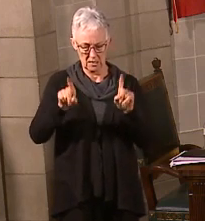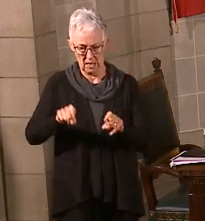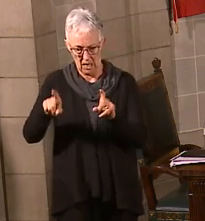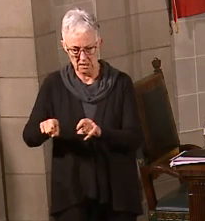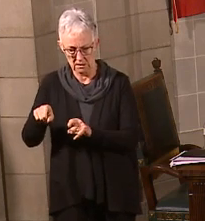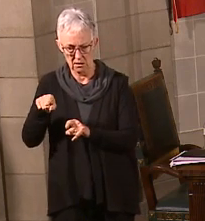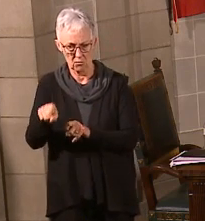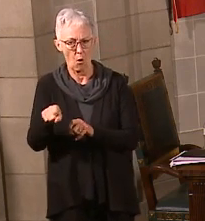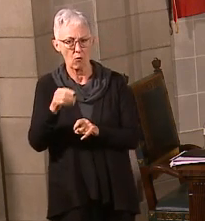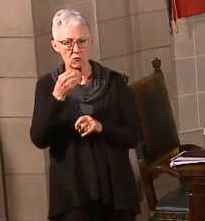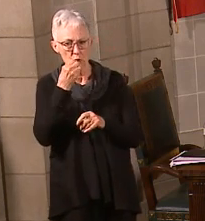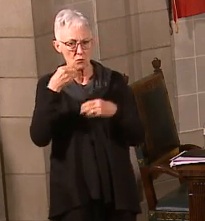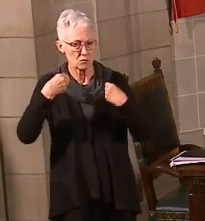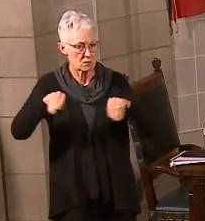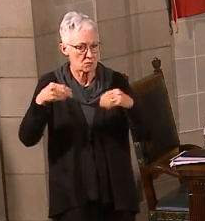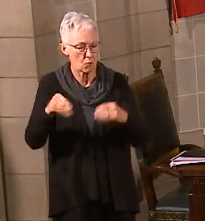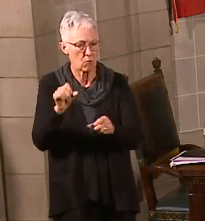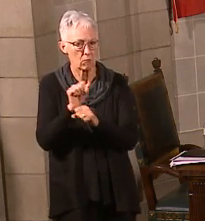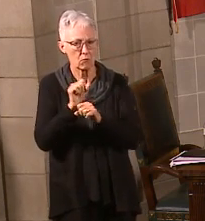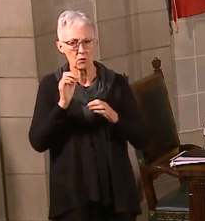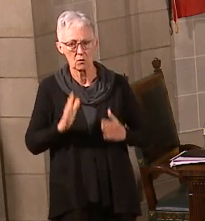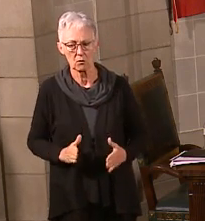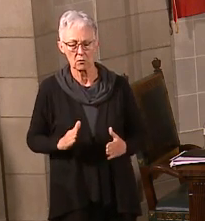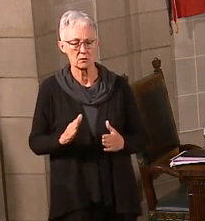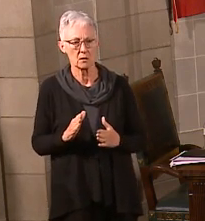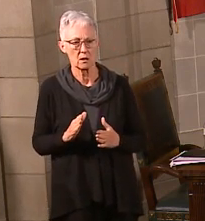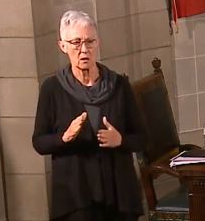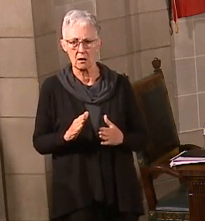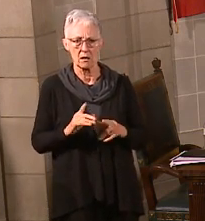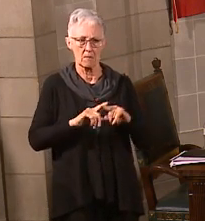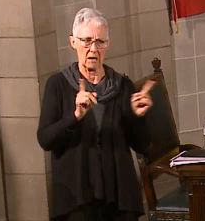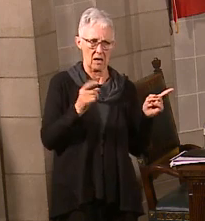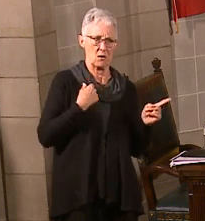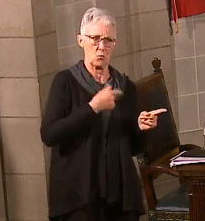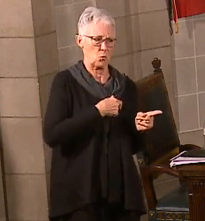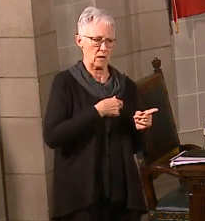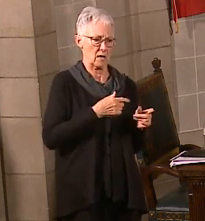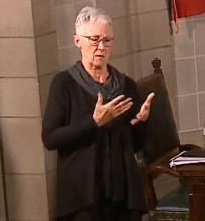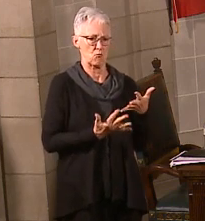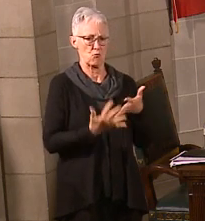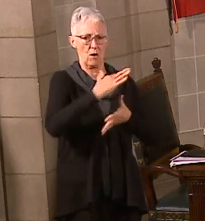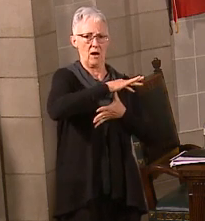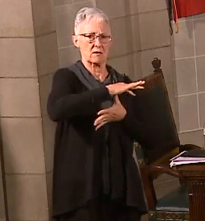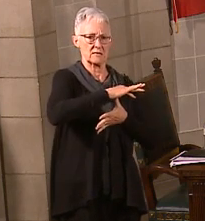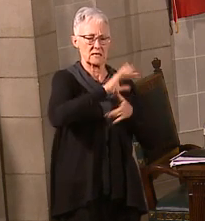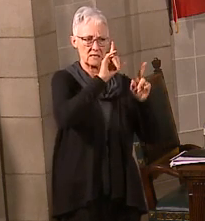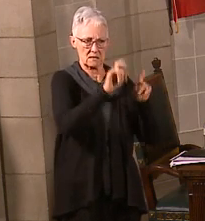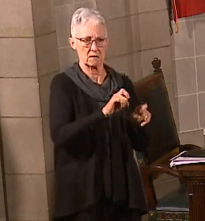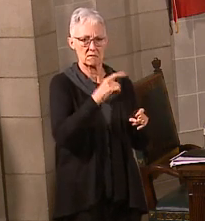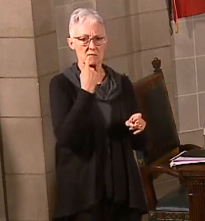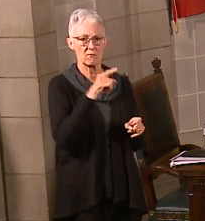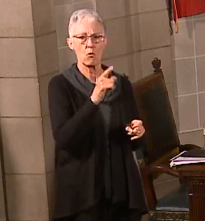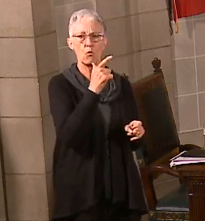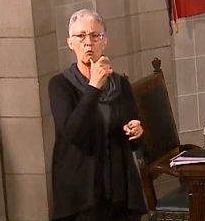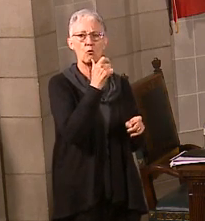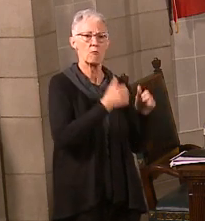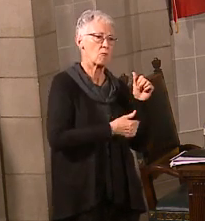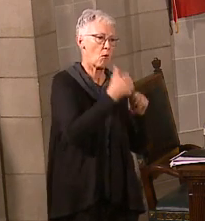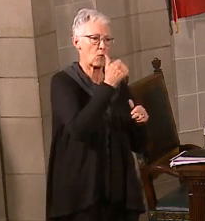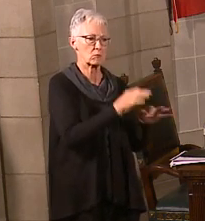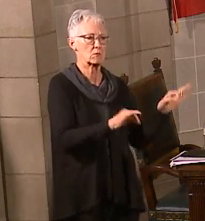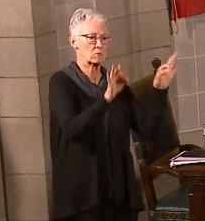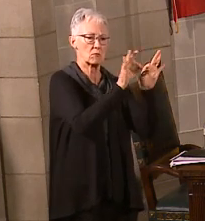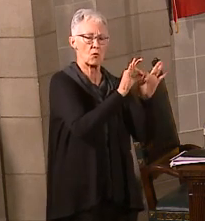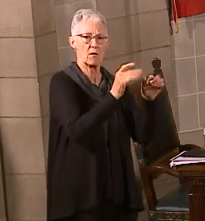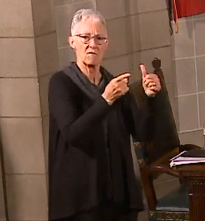and firefighters and EMTs and that sort of thing, we certainly are prioritizing those folks first because those are the folks who